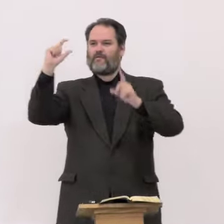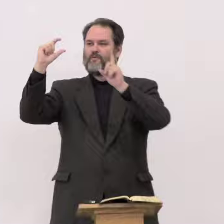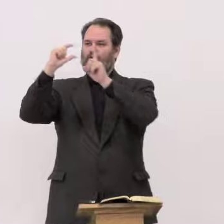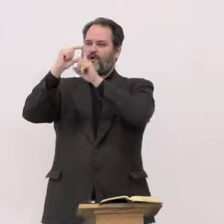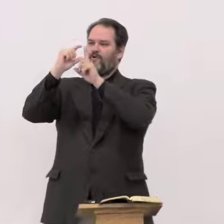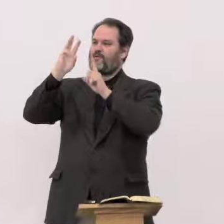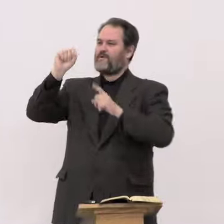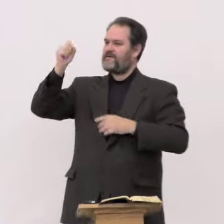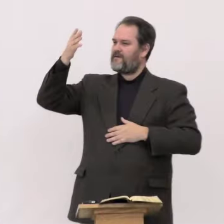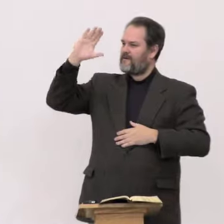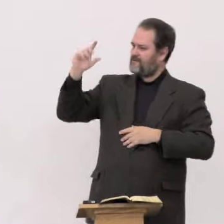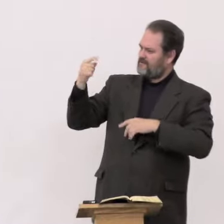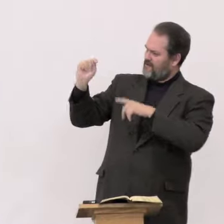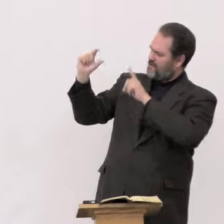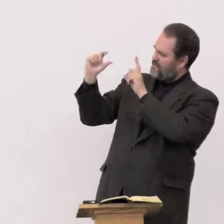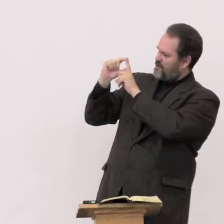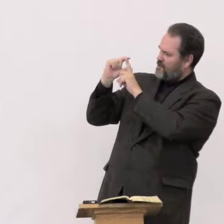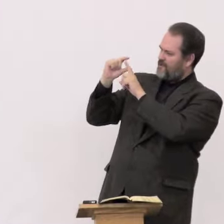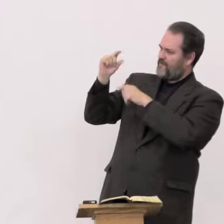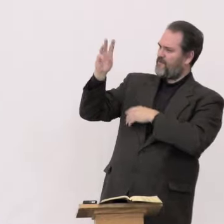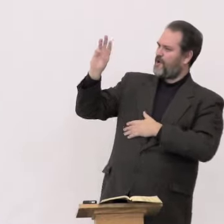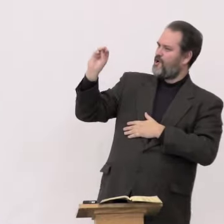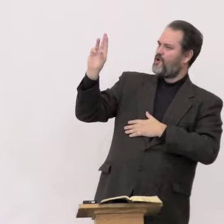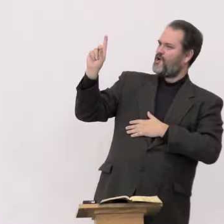says in the Bible,